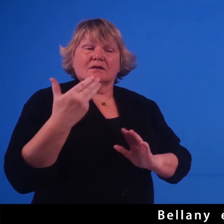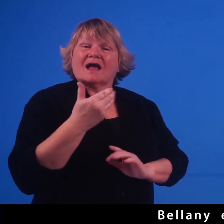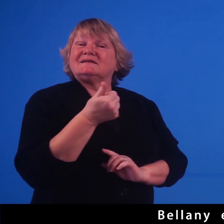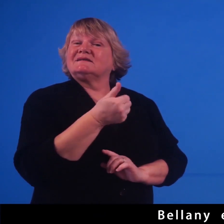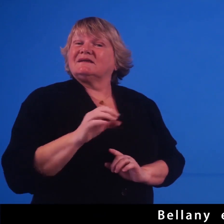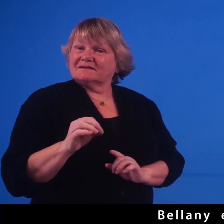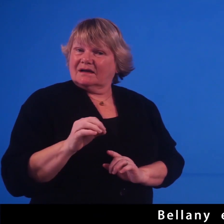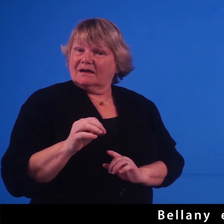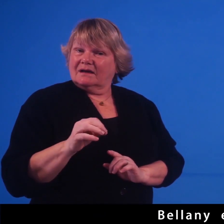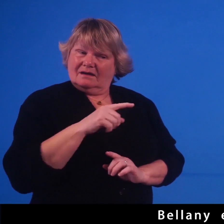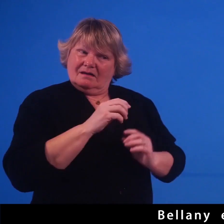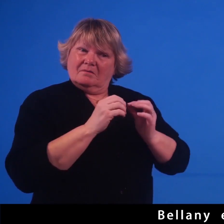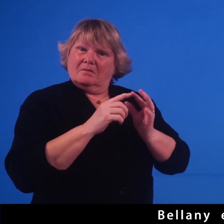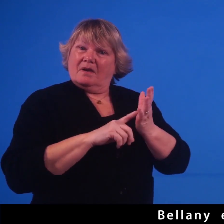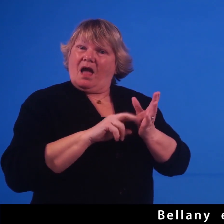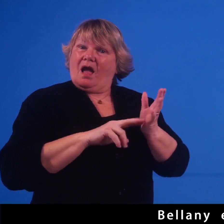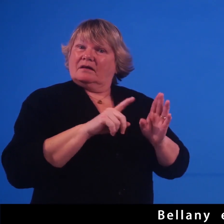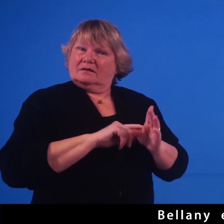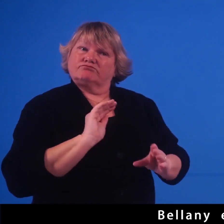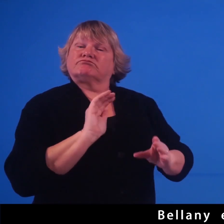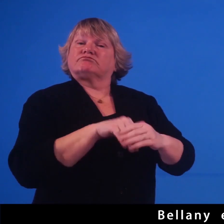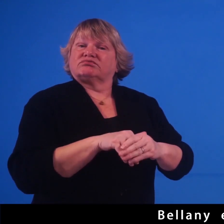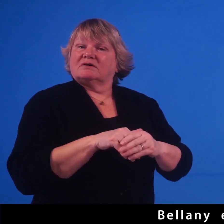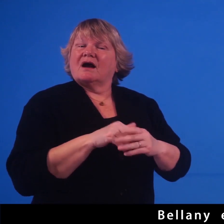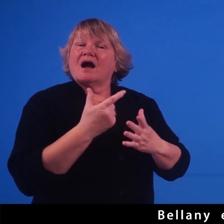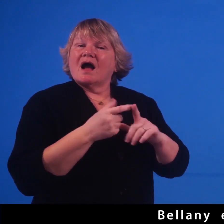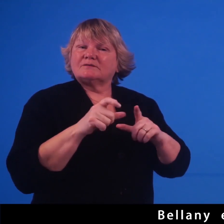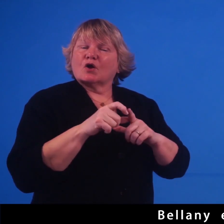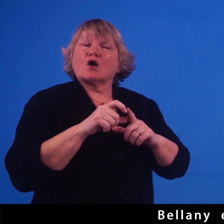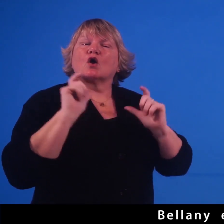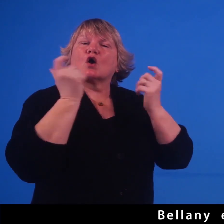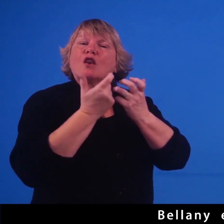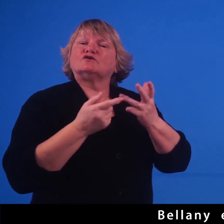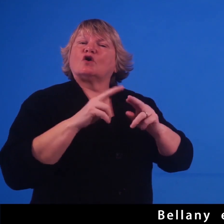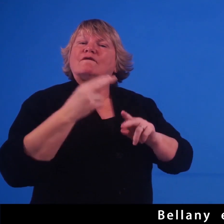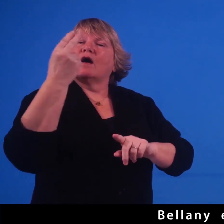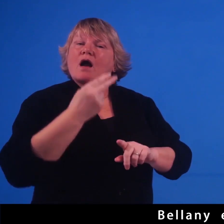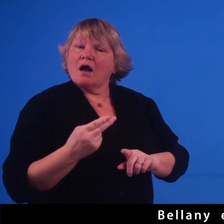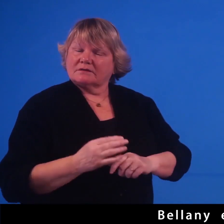Bellany enrolled at Edinburgh College of Art in October 1960.